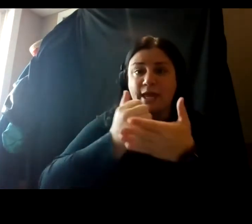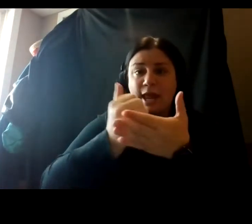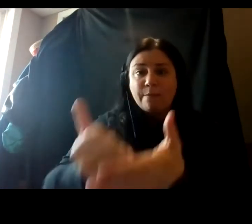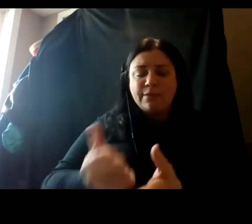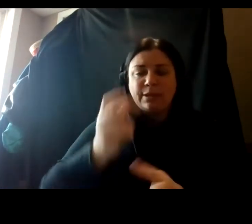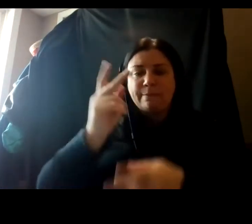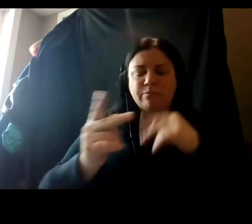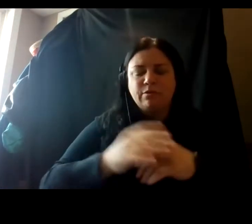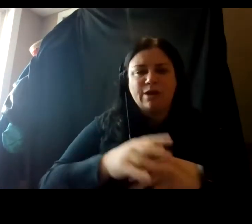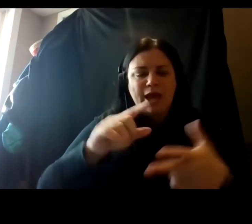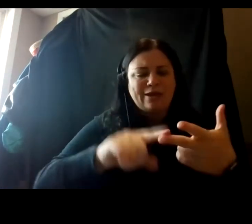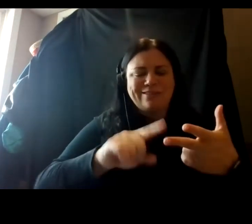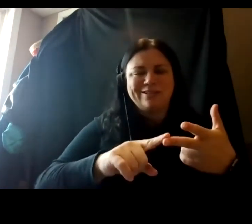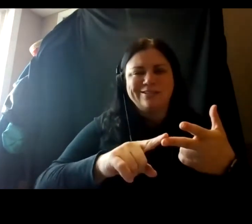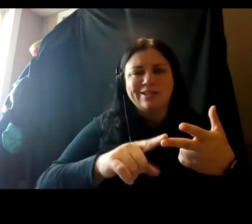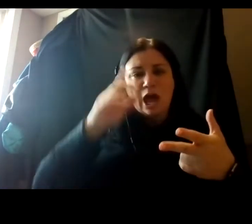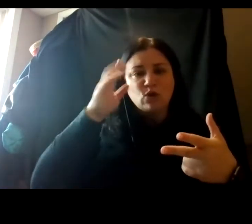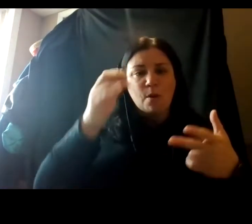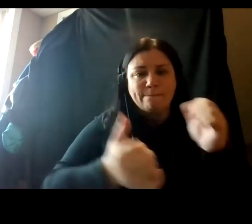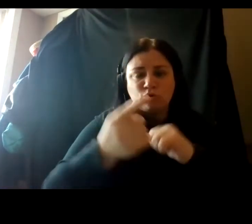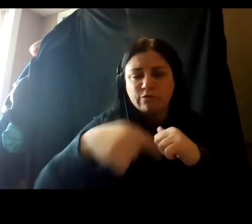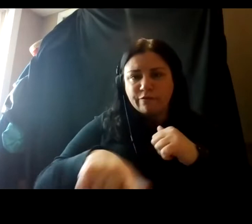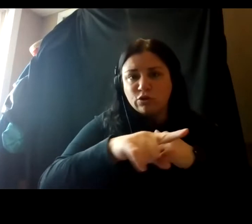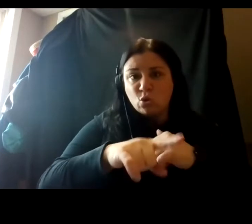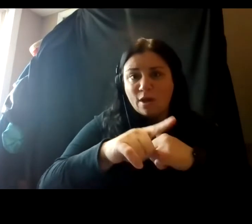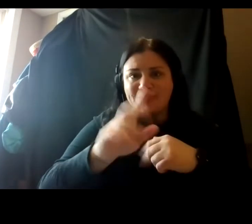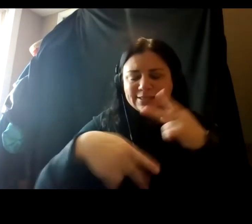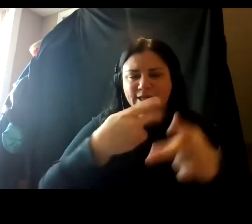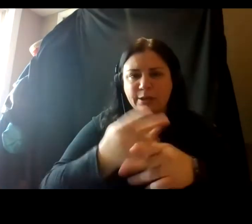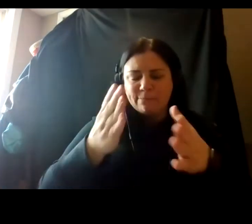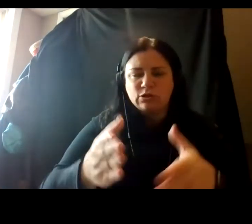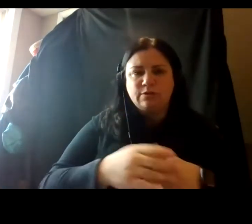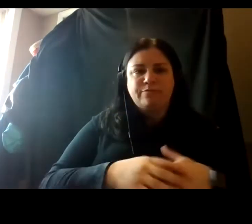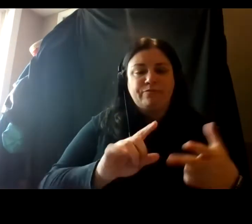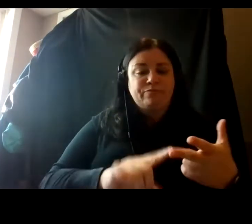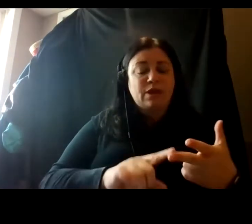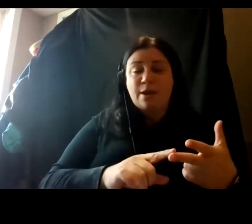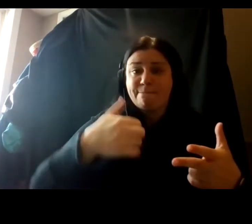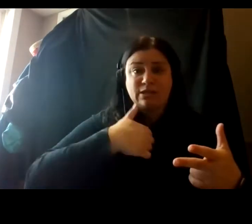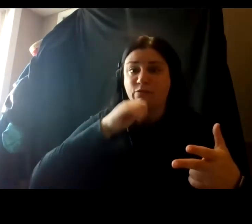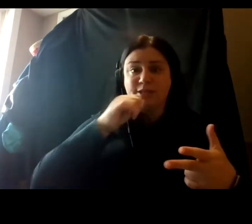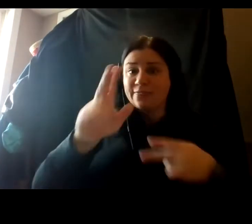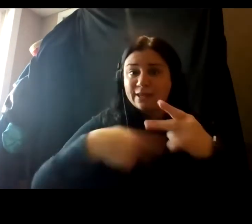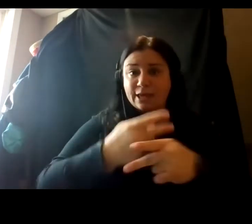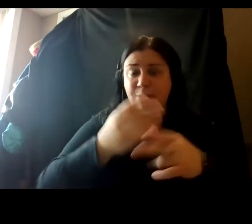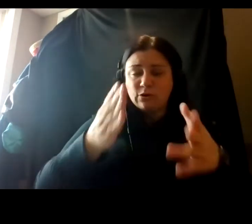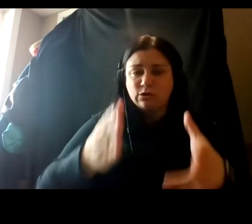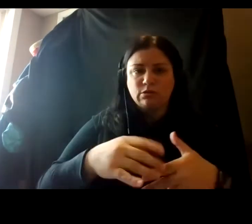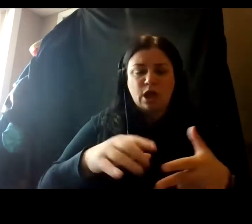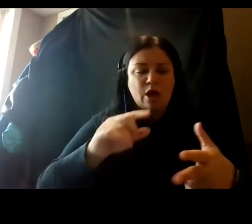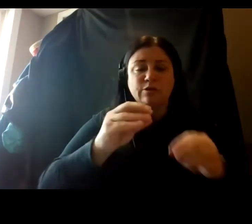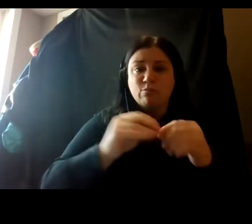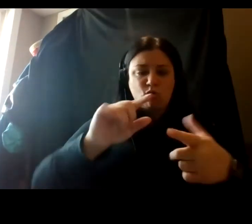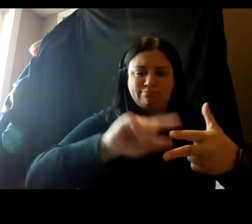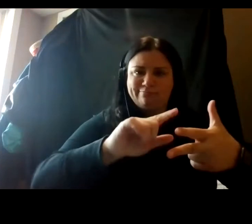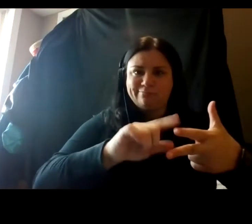type of people most of you are. And if you're not, strive to be this person. It's okay. I wasn't this person. I was more of the carrot. You